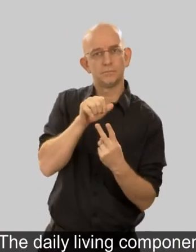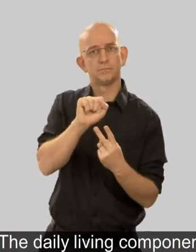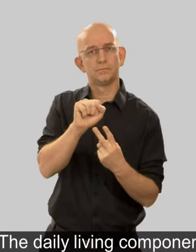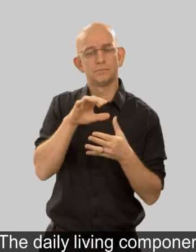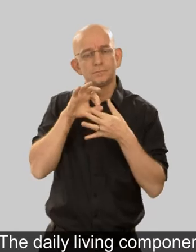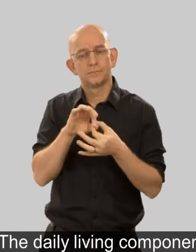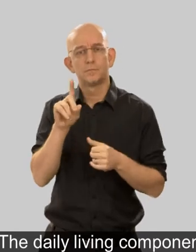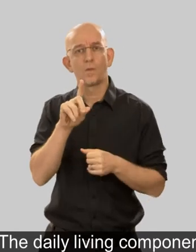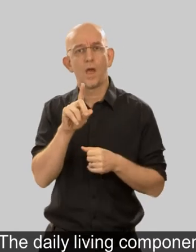appliances.